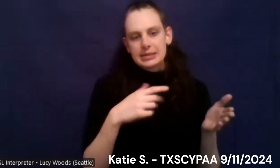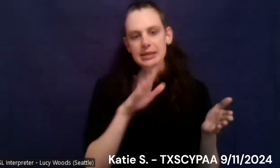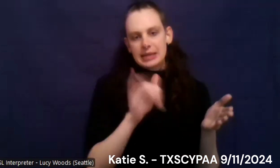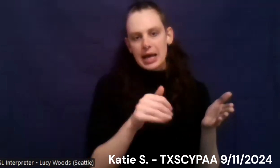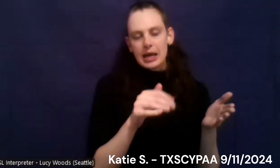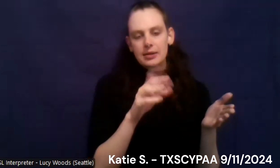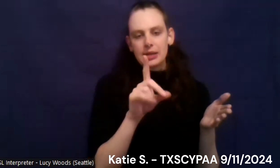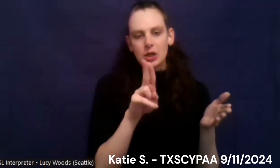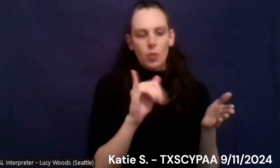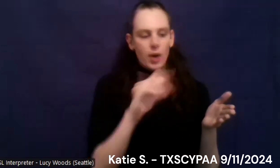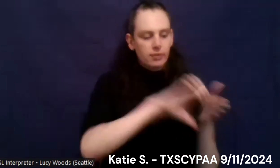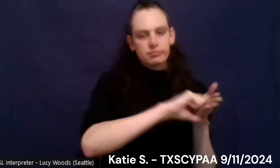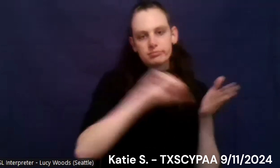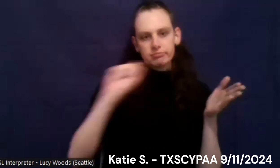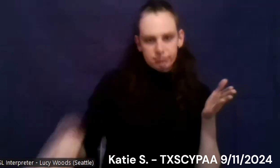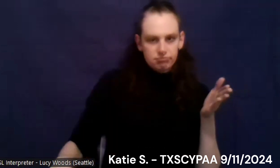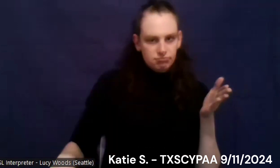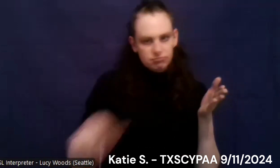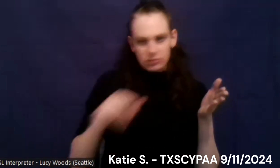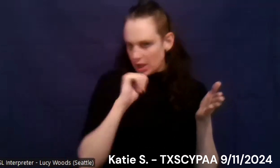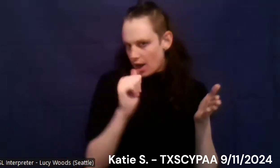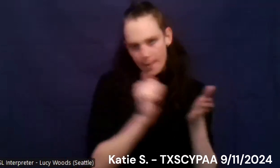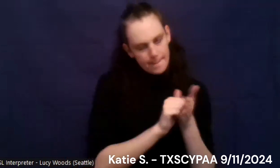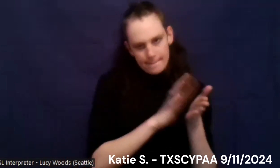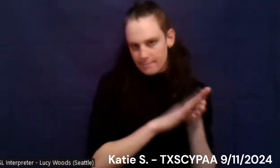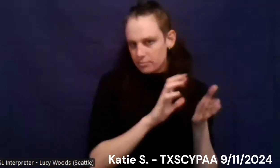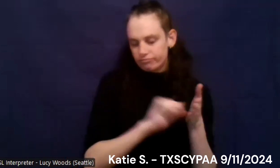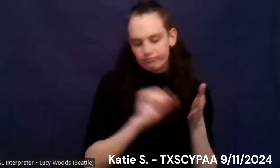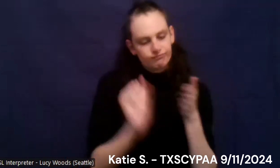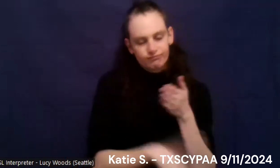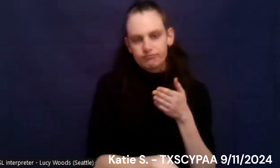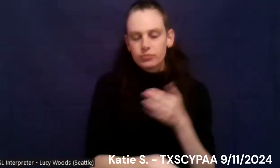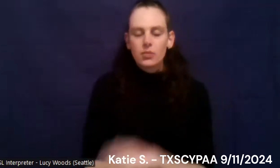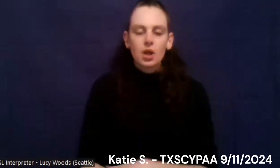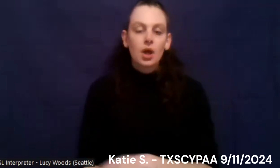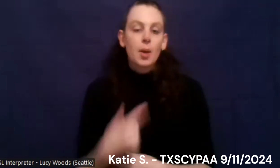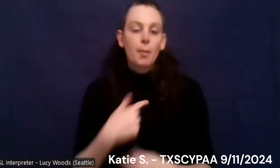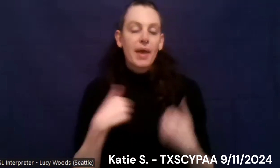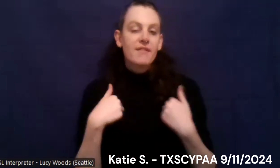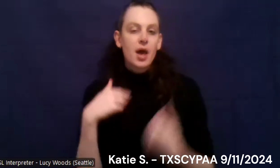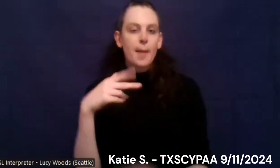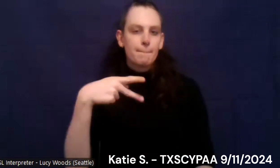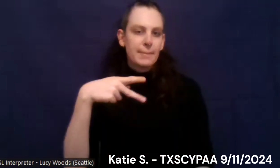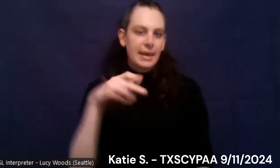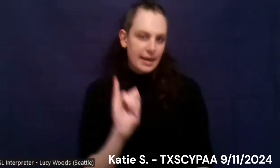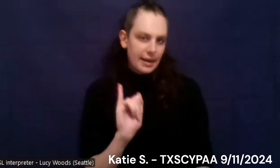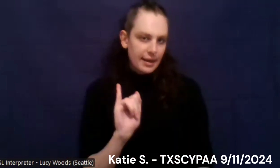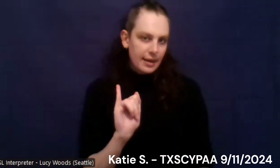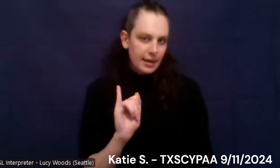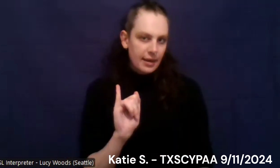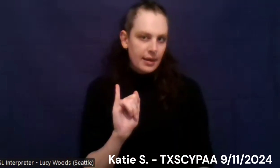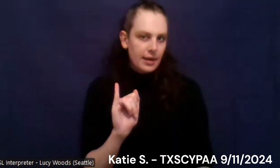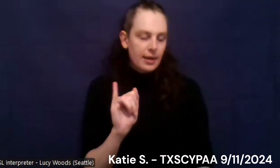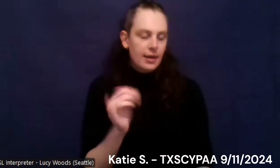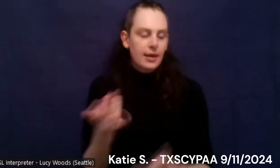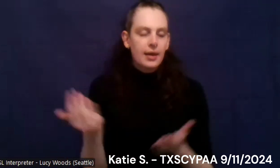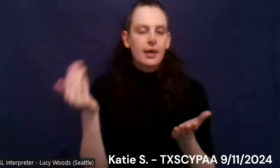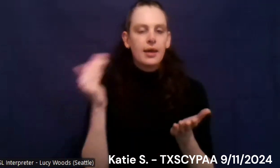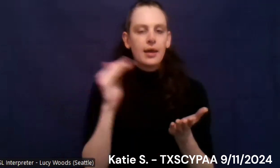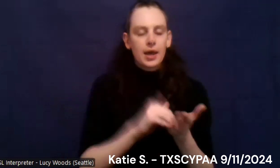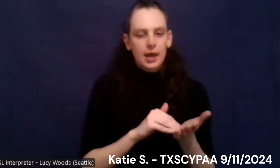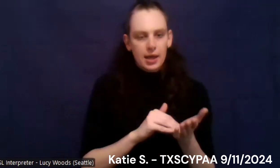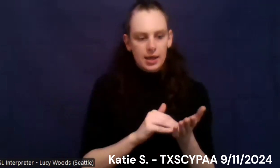in a second. I had had a PI, which again, God, I was